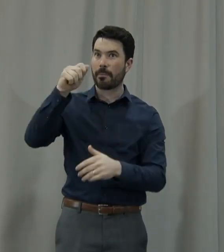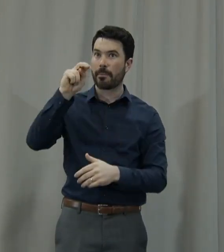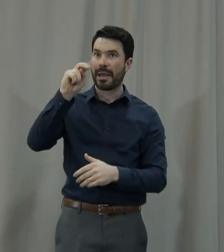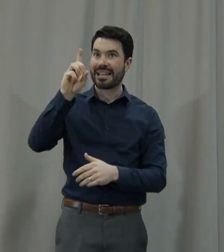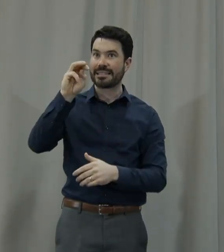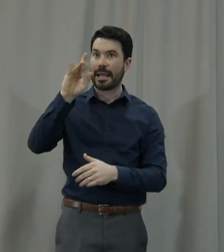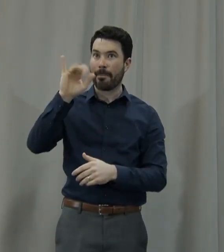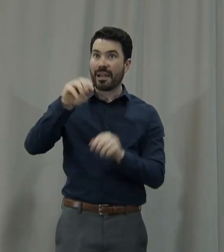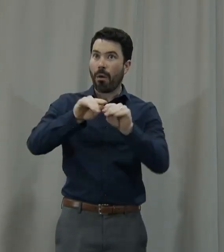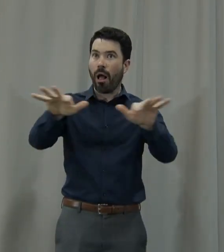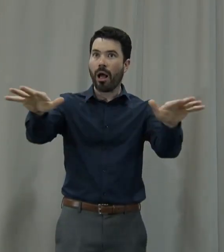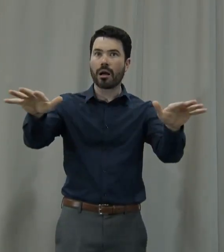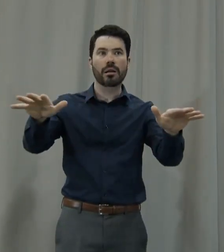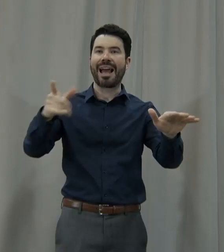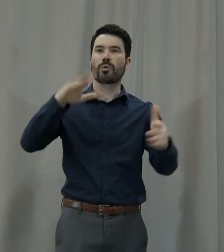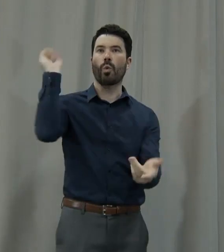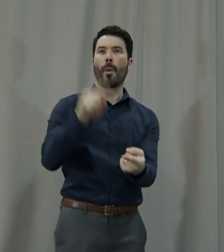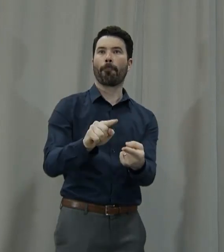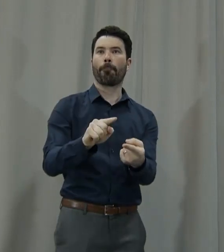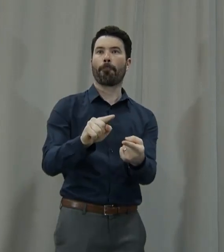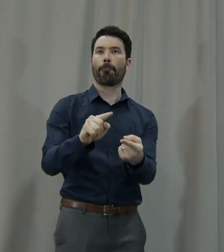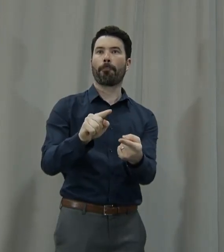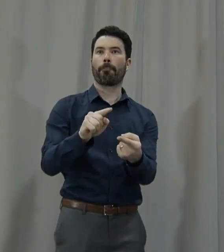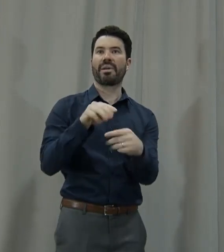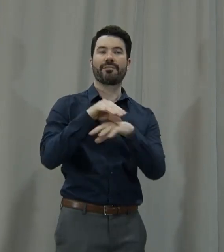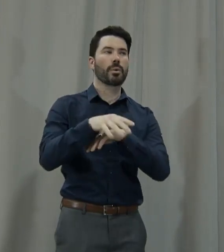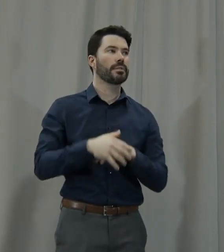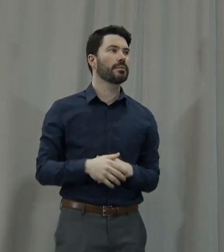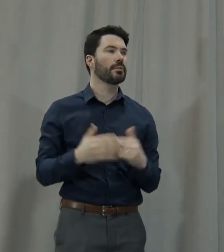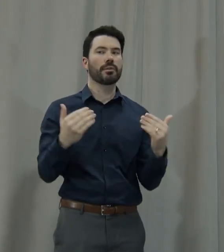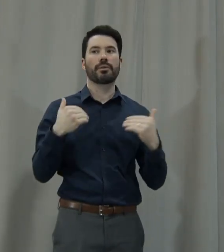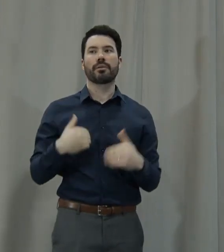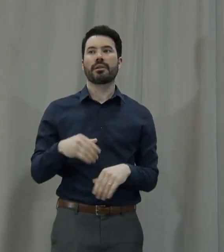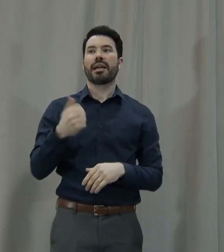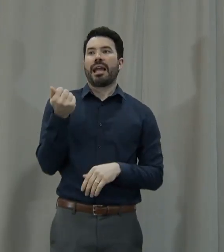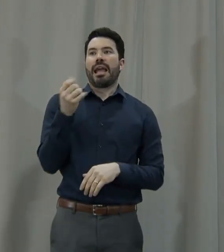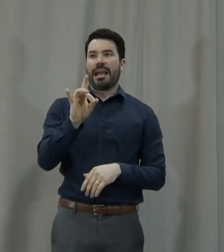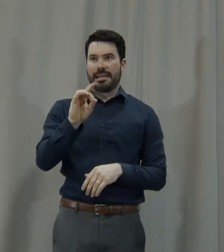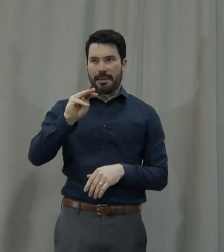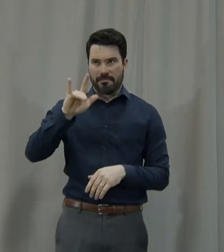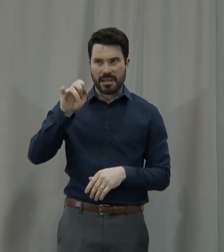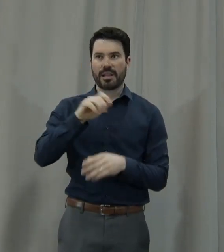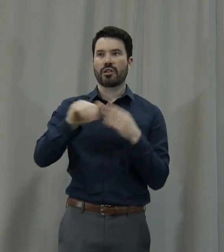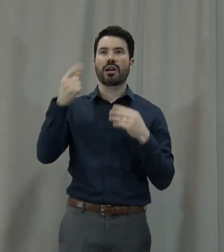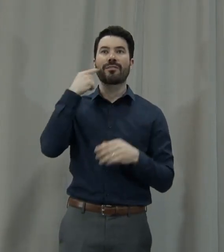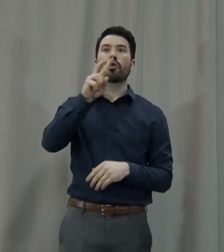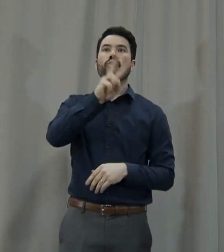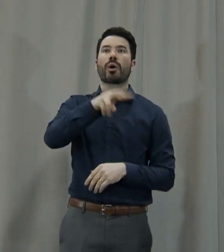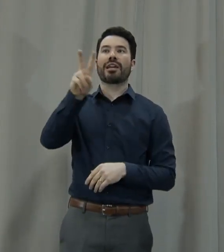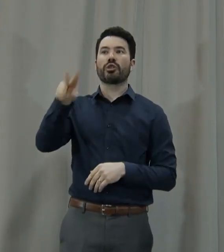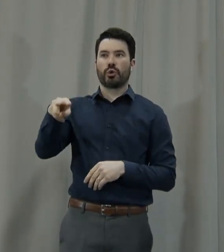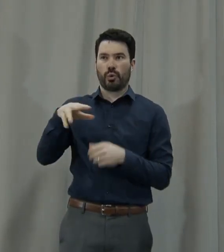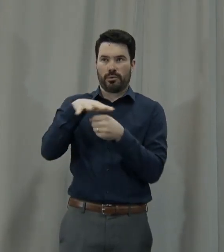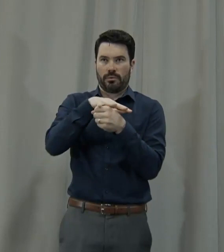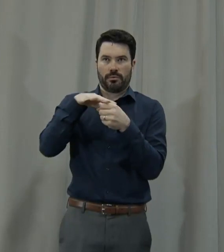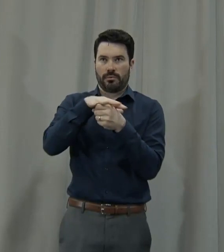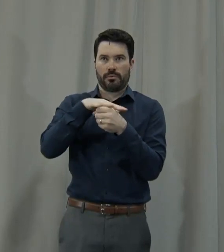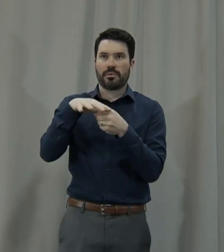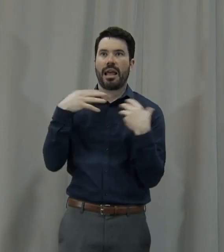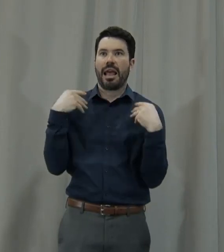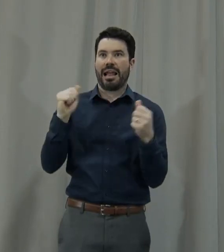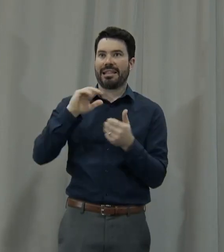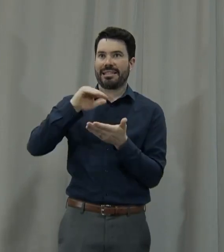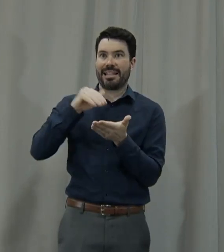We've proposed $18 million for 22 neighborhood health centers with the anticipation that they'll be